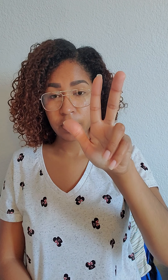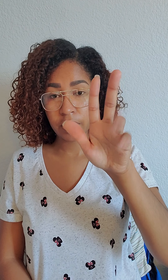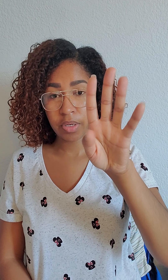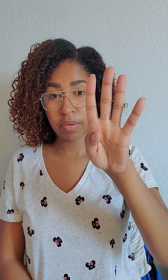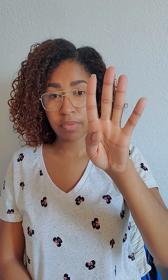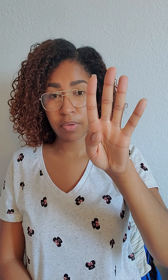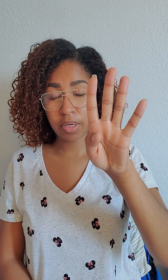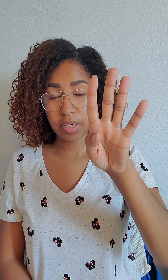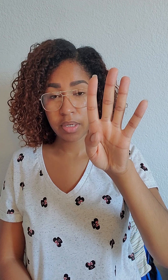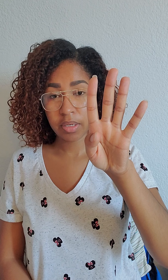34,